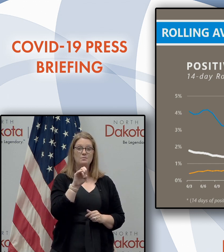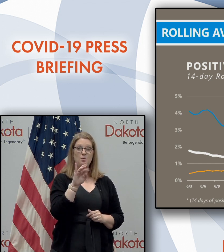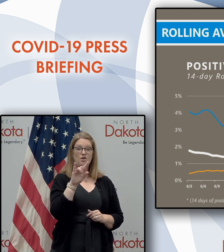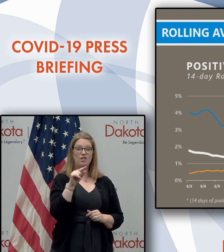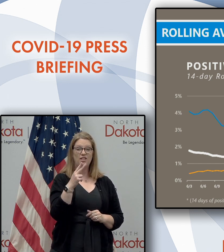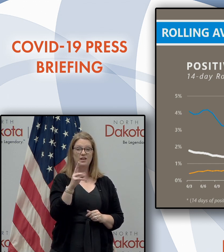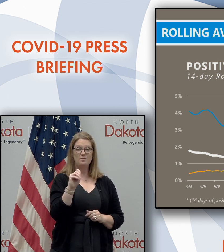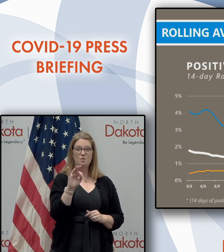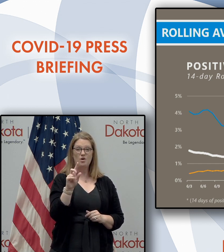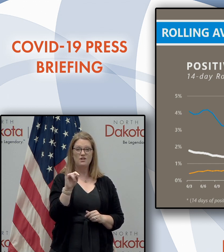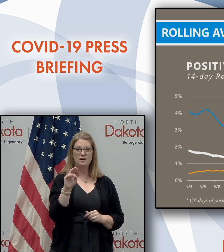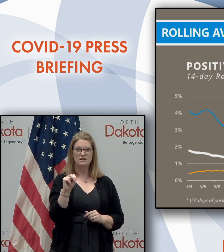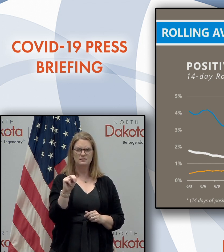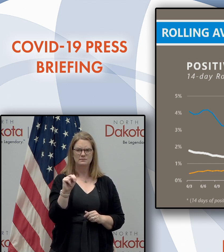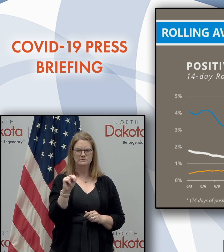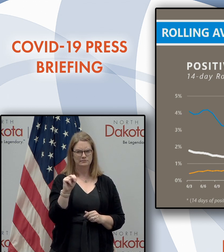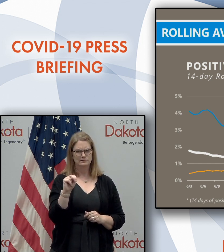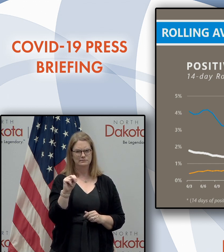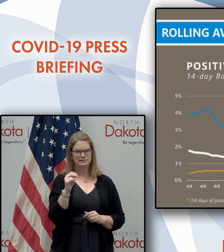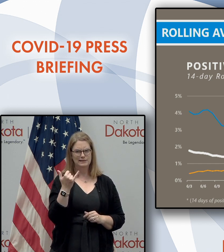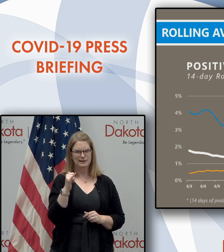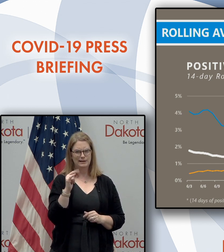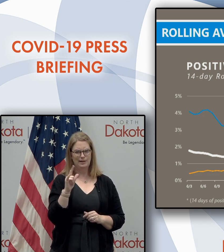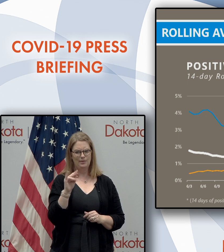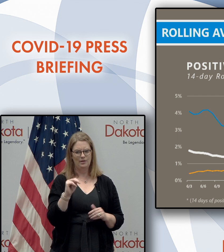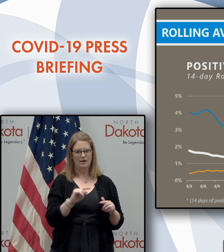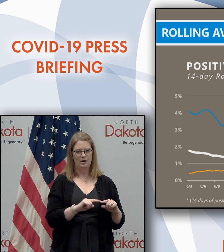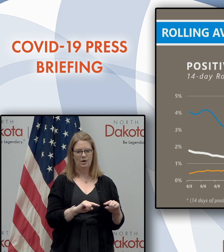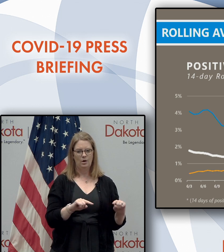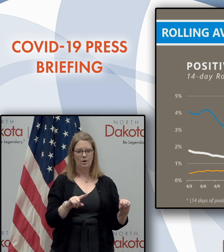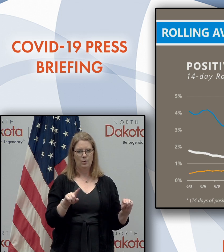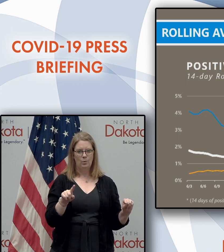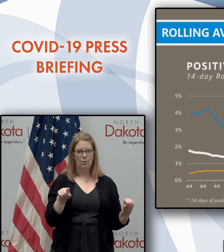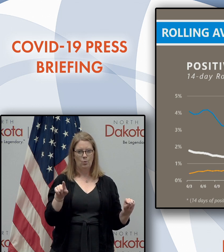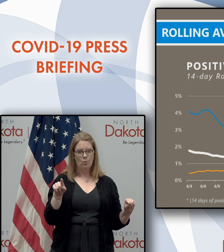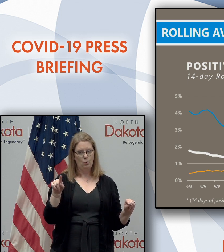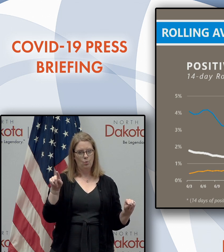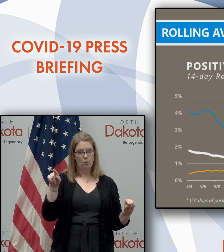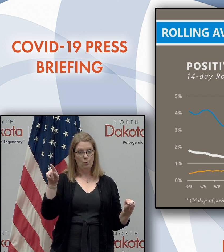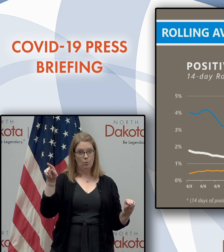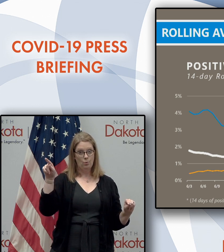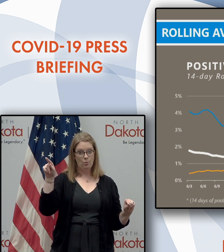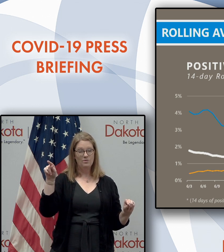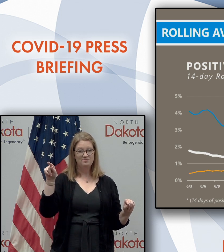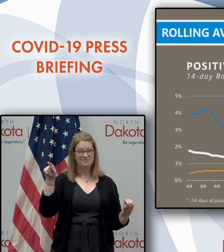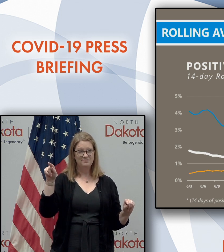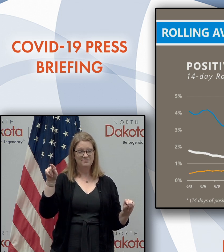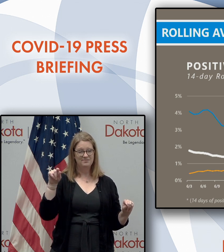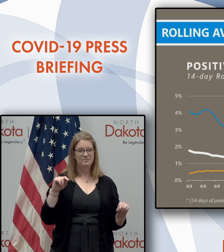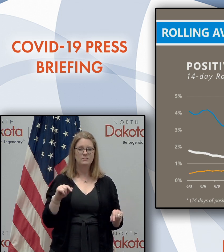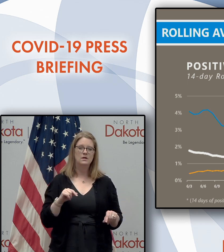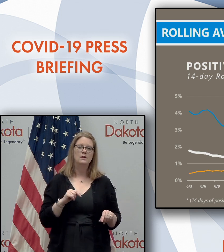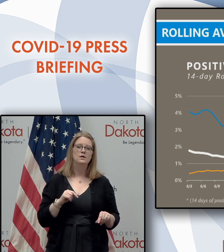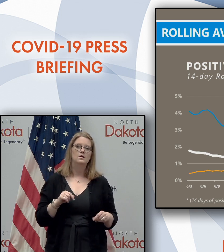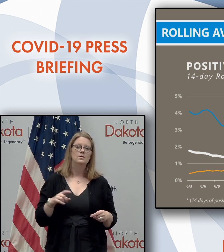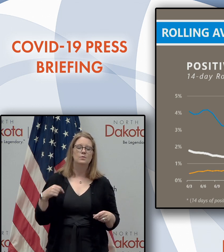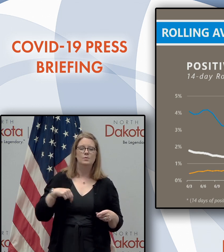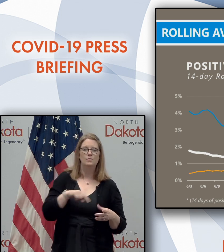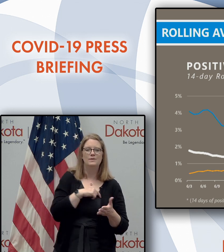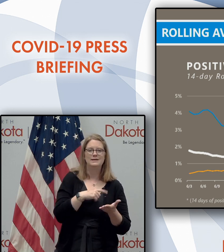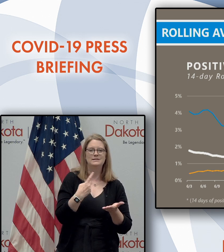we have the most number of active cases, is the yellow line that's going up. One of the things that we've talked about when we talk